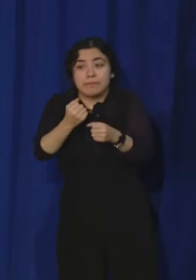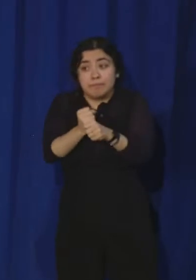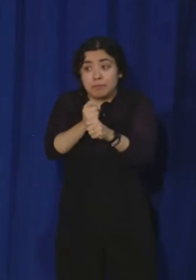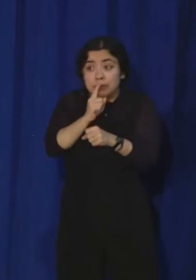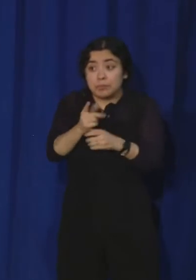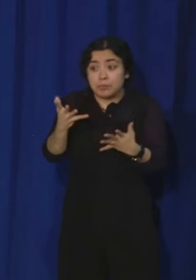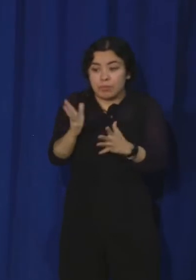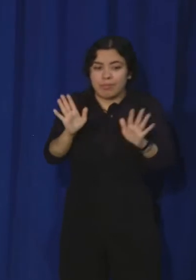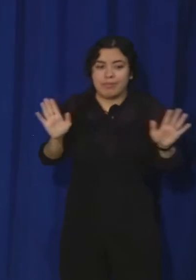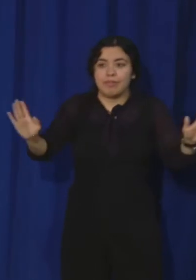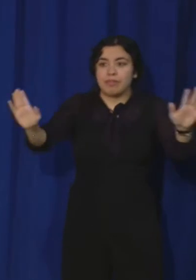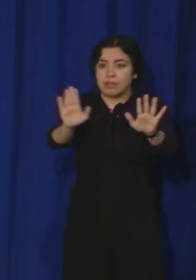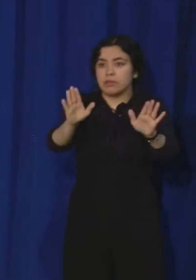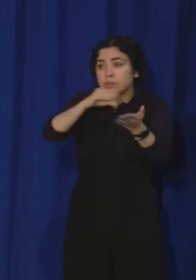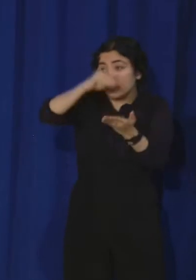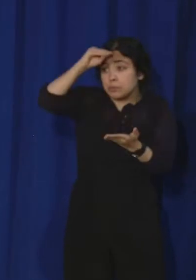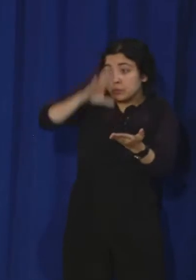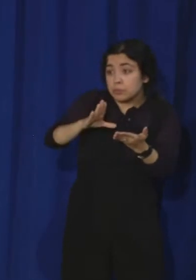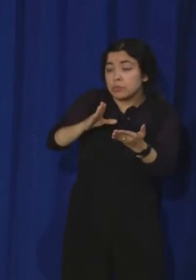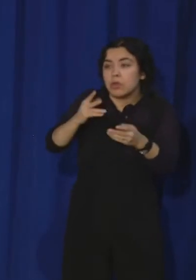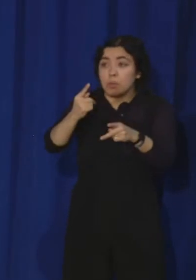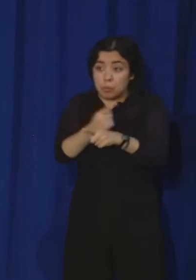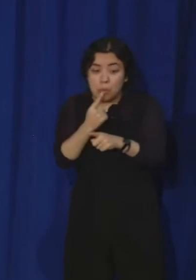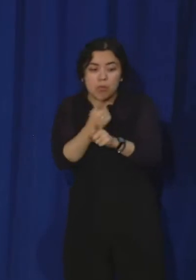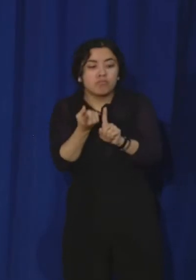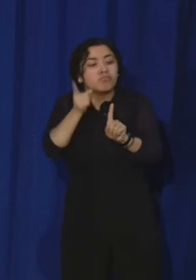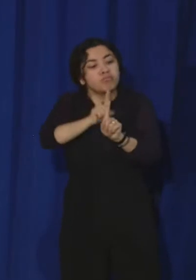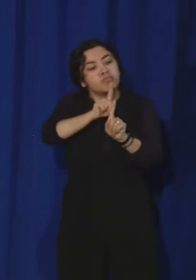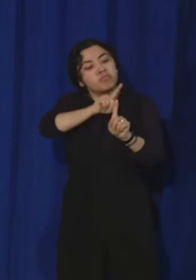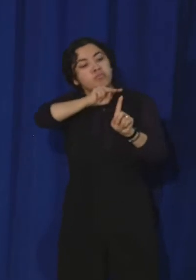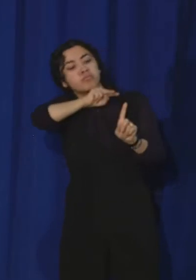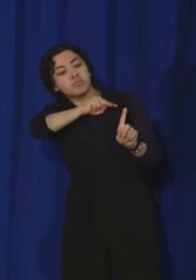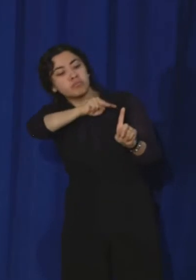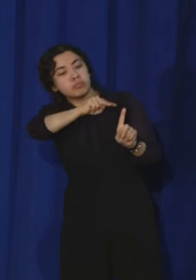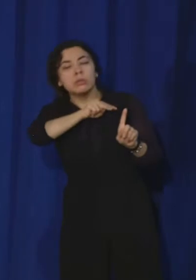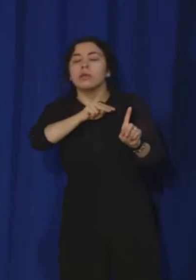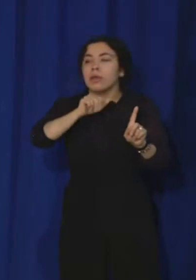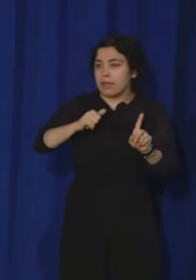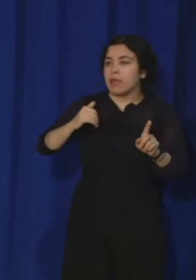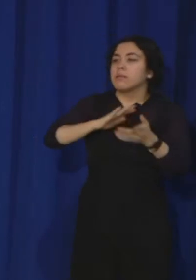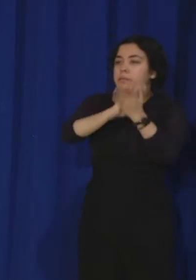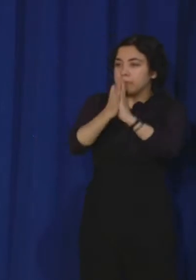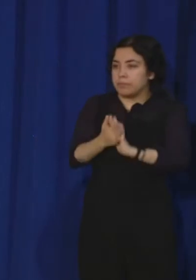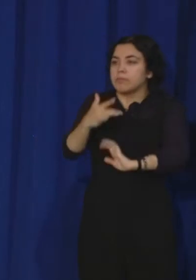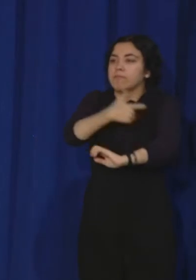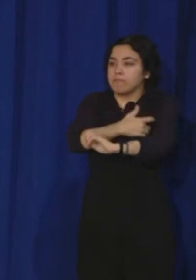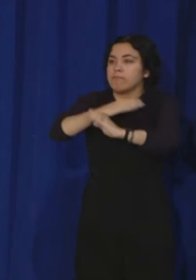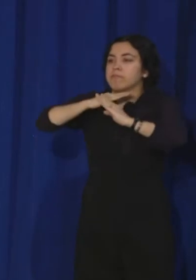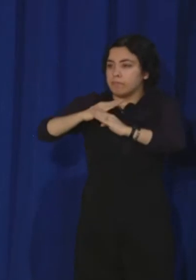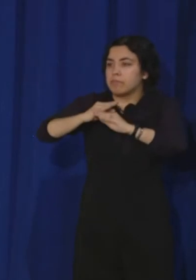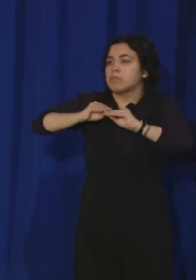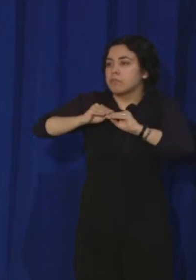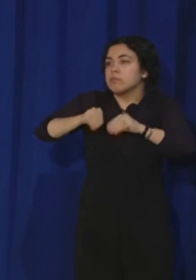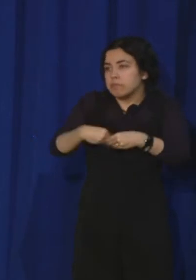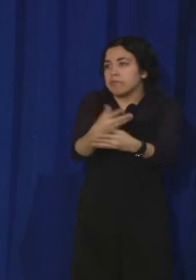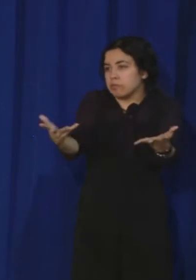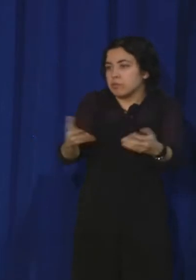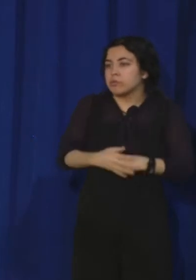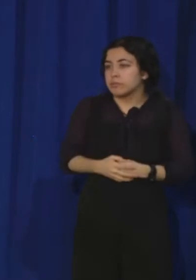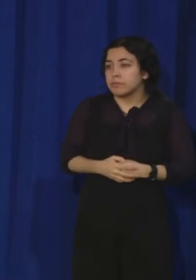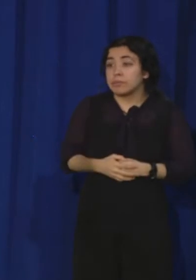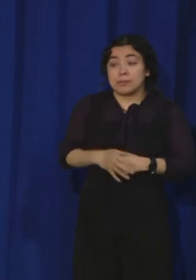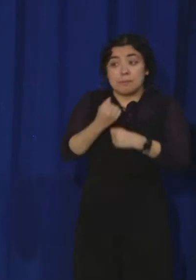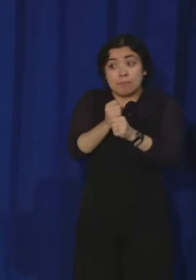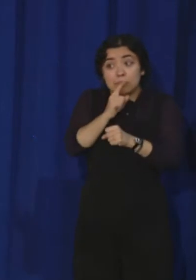can help become vaccinators. We're also really looking forward to receiving significant federal funding. We still have not received it.